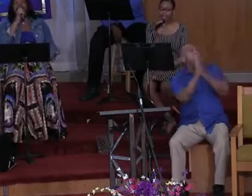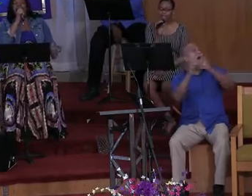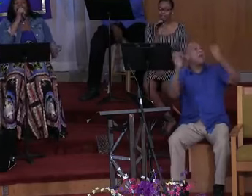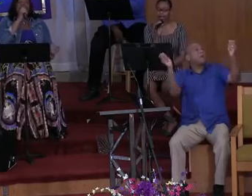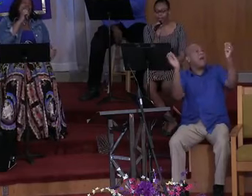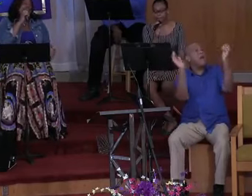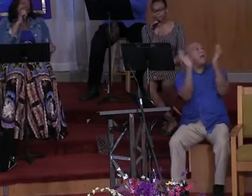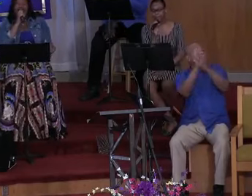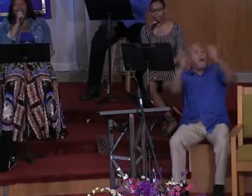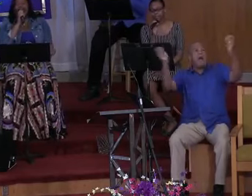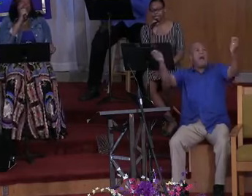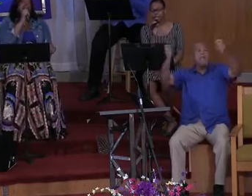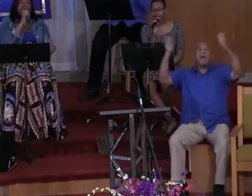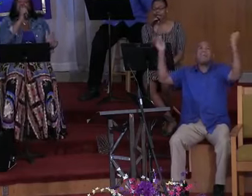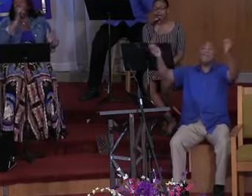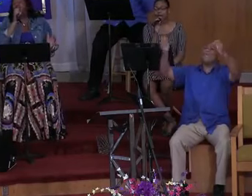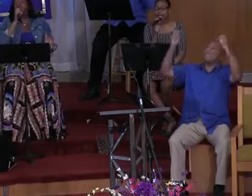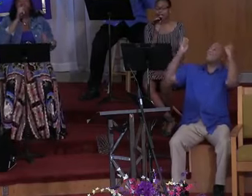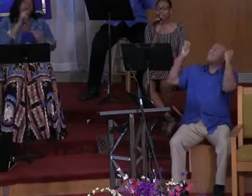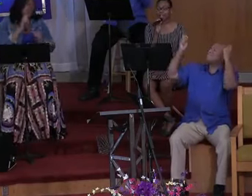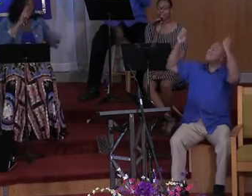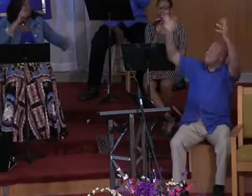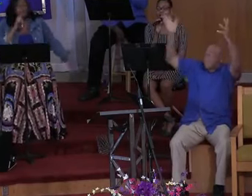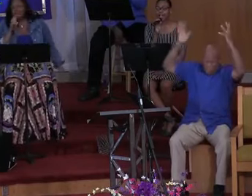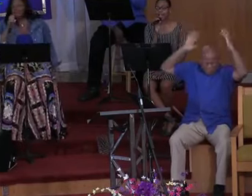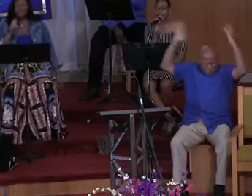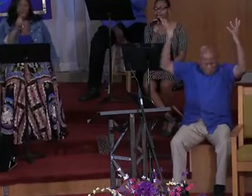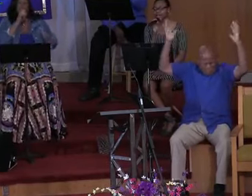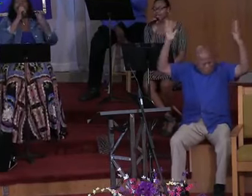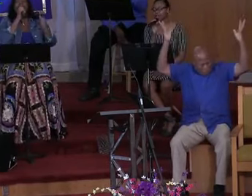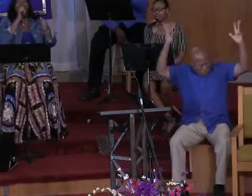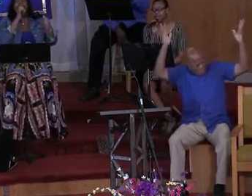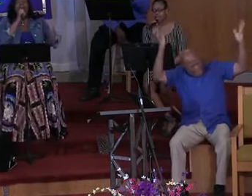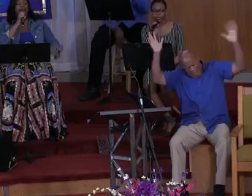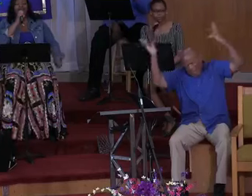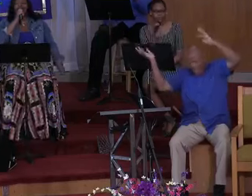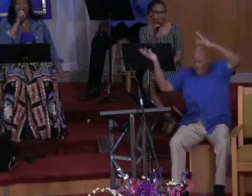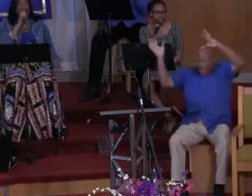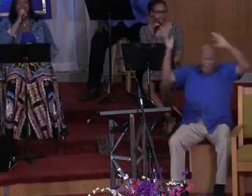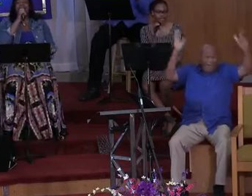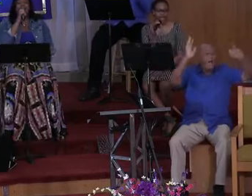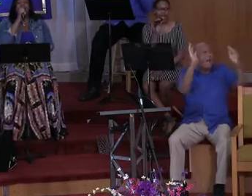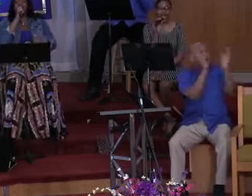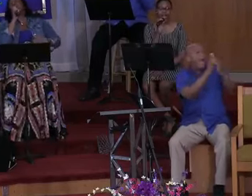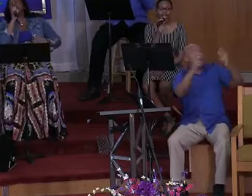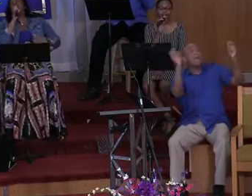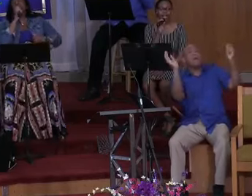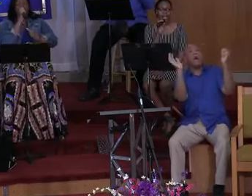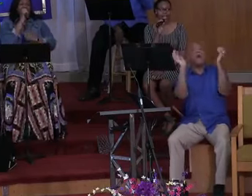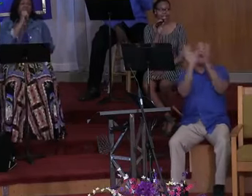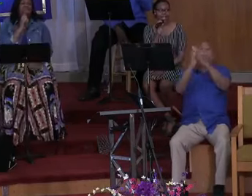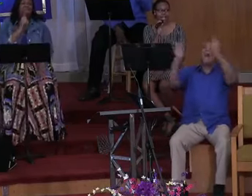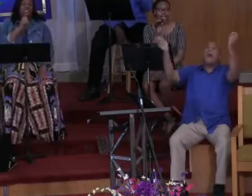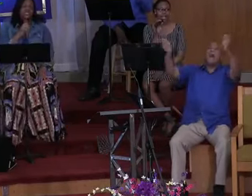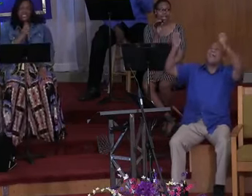hallelujah, hallelujah, hallelujah, hallelujah, hallelujah, hallelujah, hallelujah, hallelujah, hallelujah,